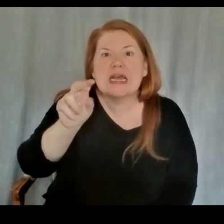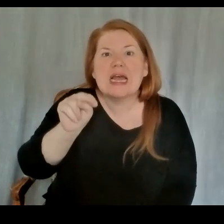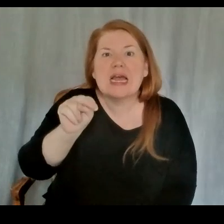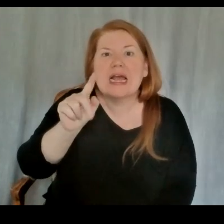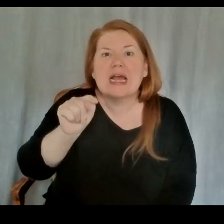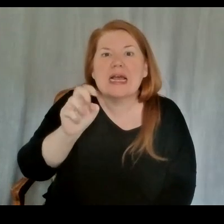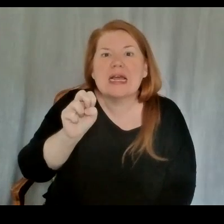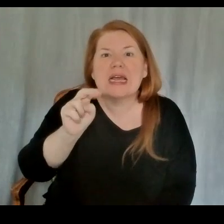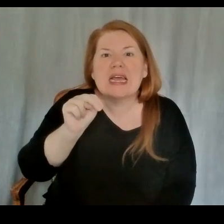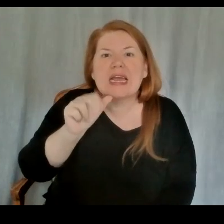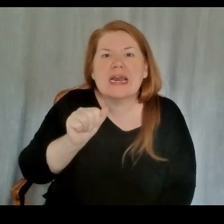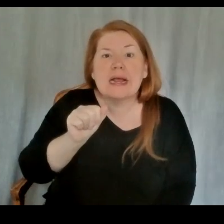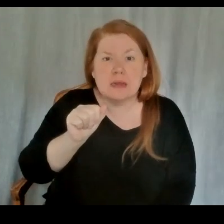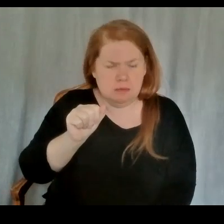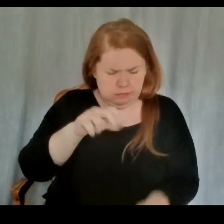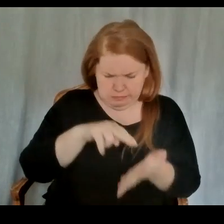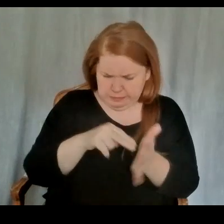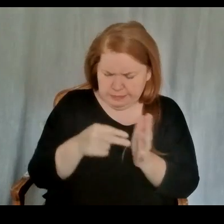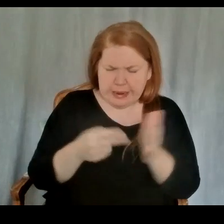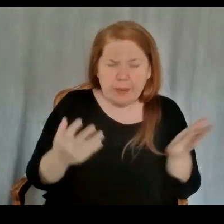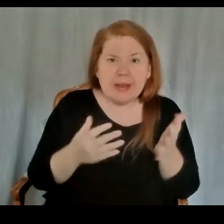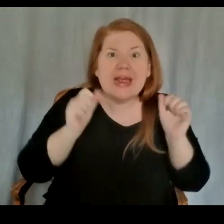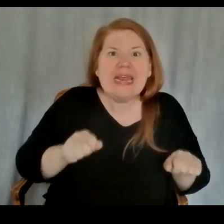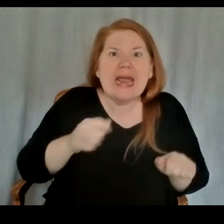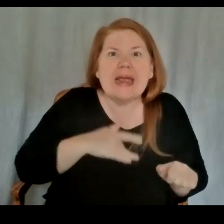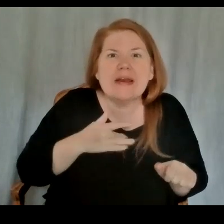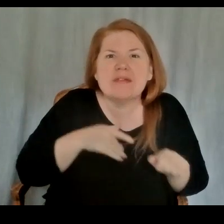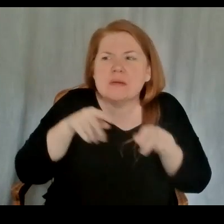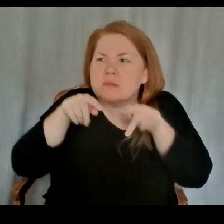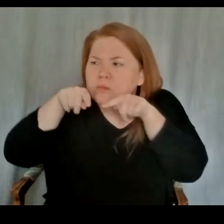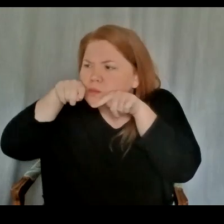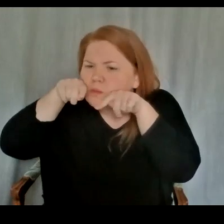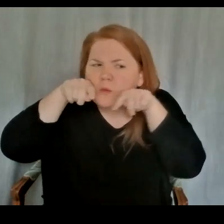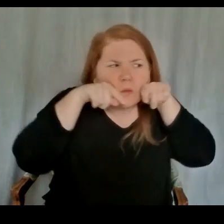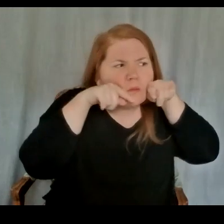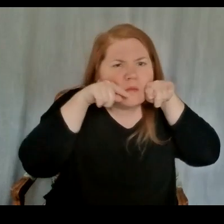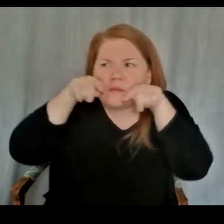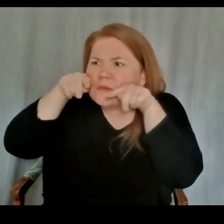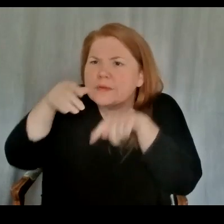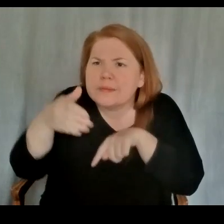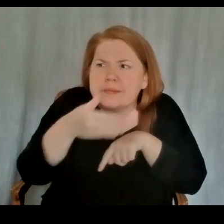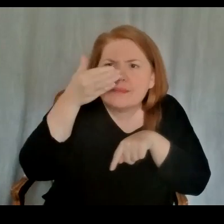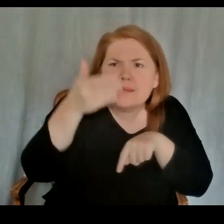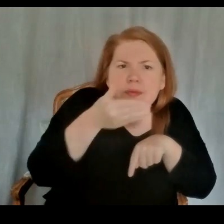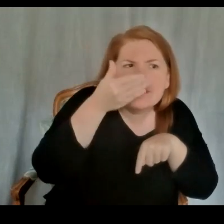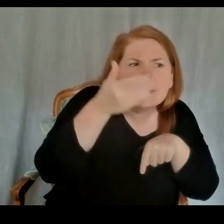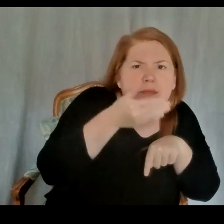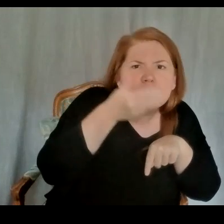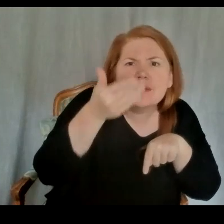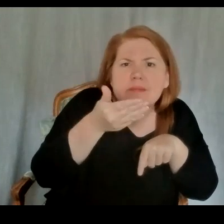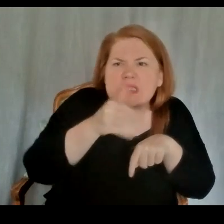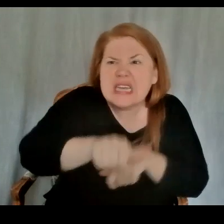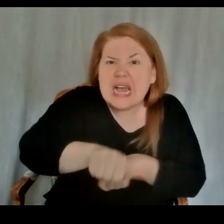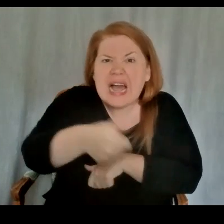or feelers. The ladybug uses these to sniff out the insects it likes to eat.